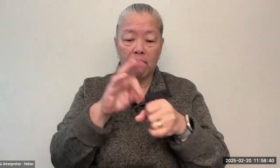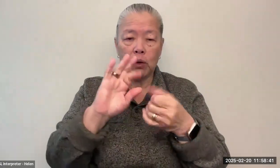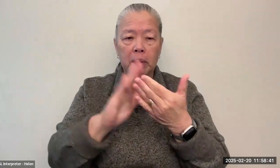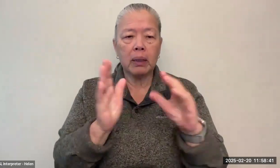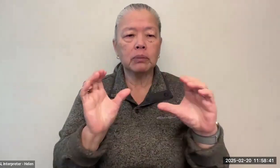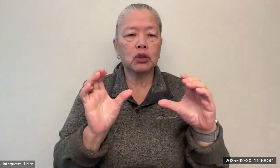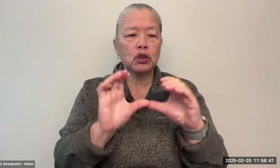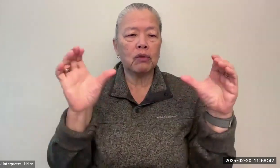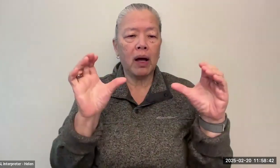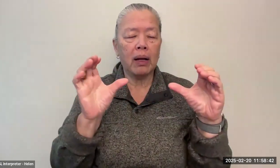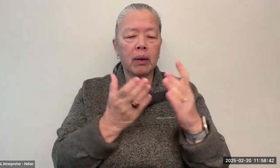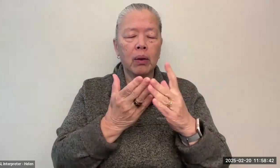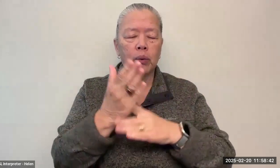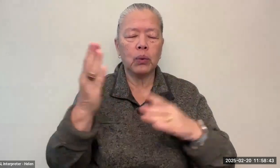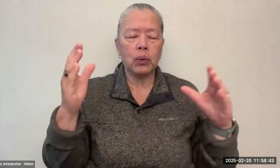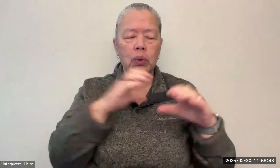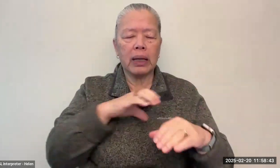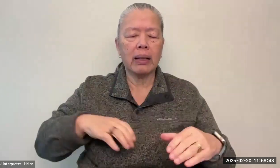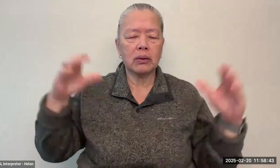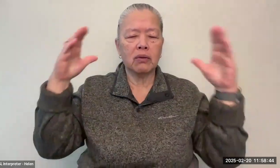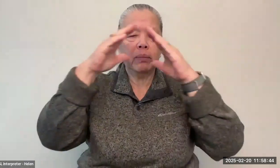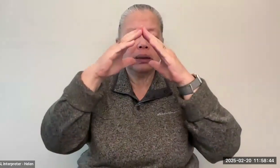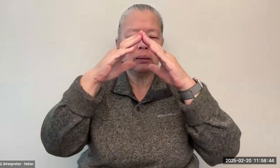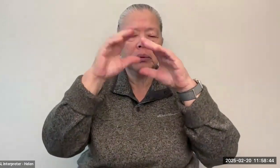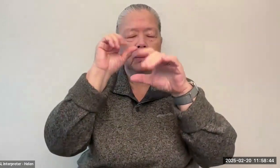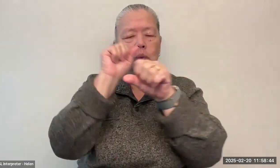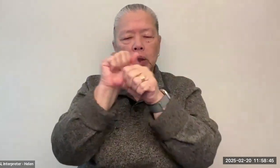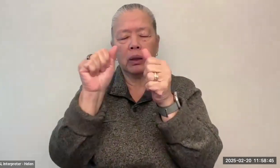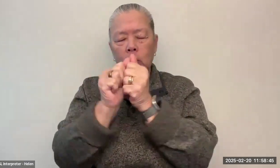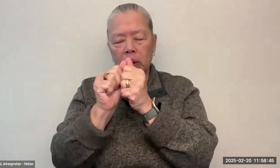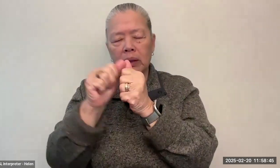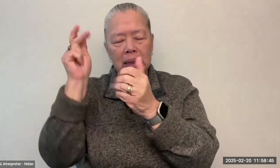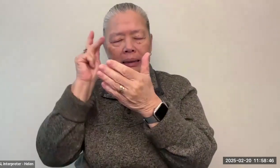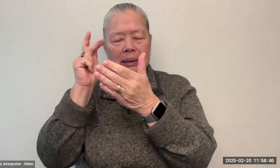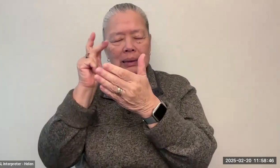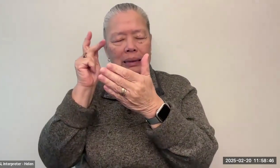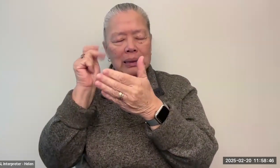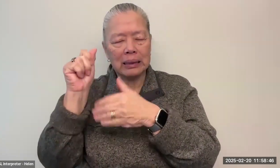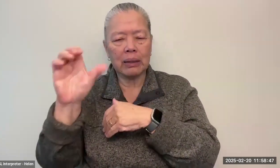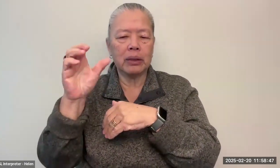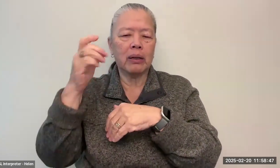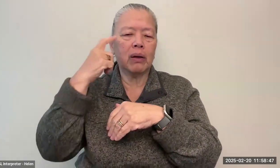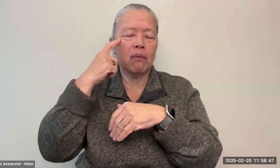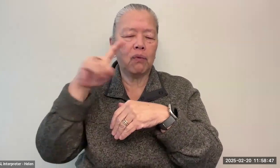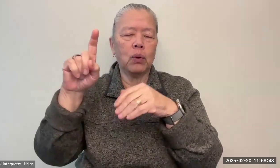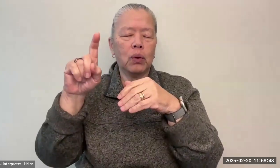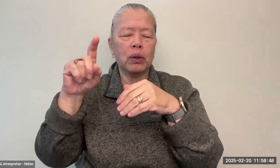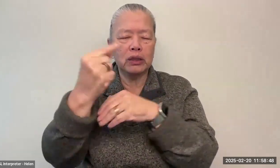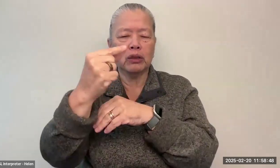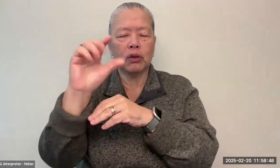by the Council of Bishops in conjunction with our Secretary to General Conference. That's the first answer to the